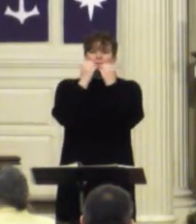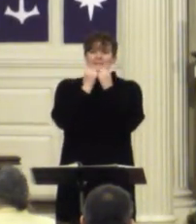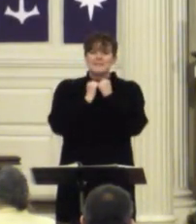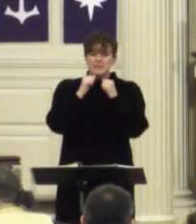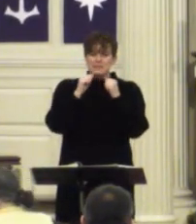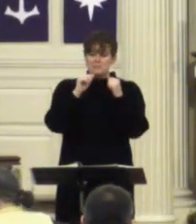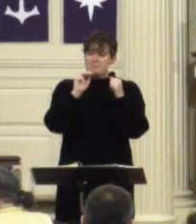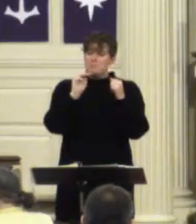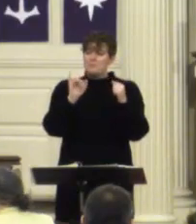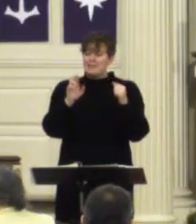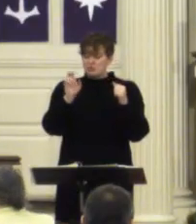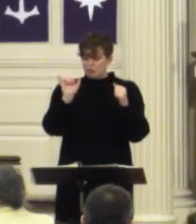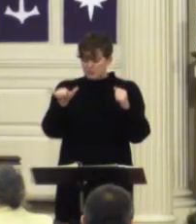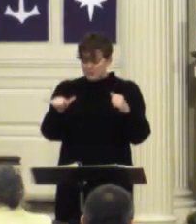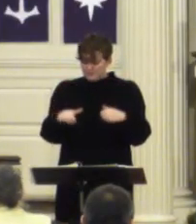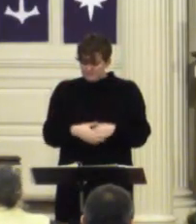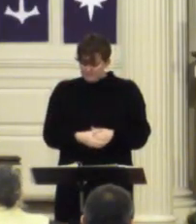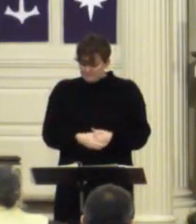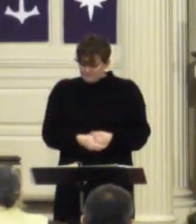mysteries.